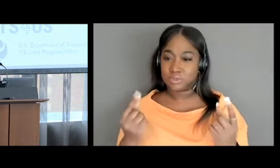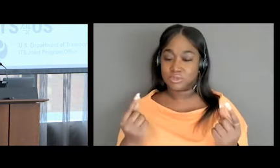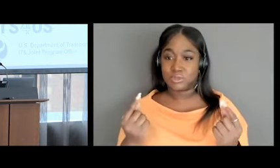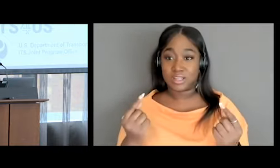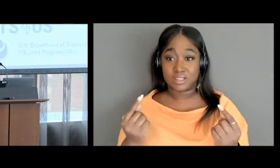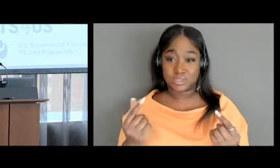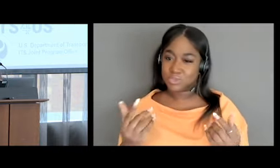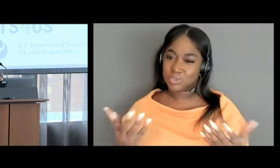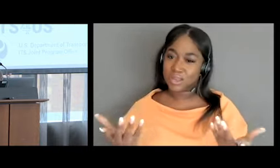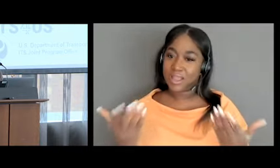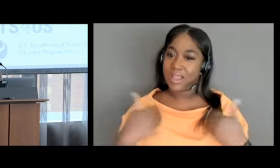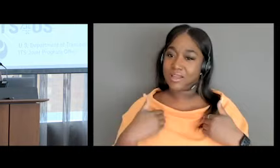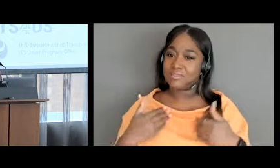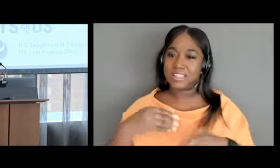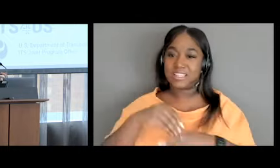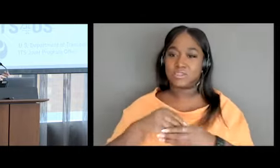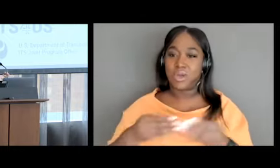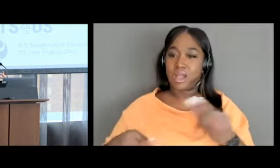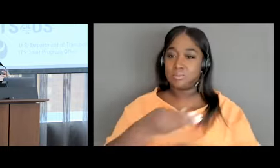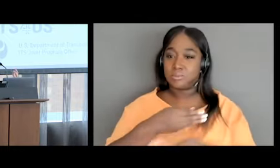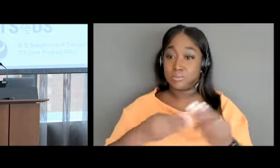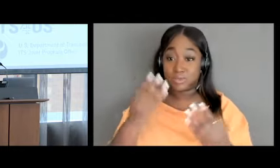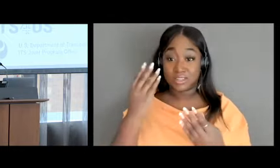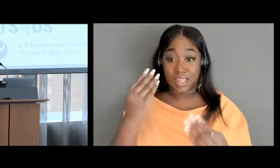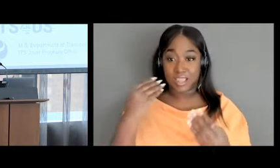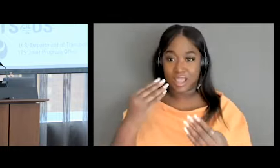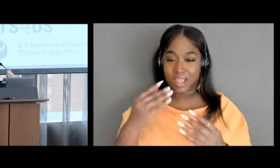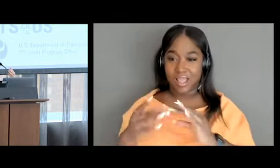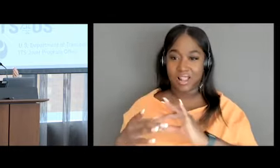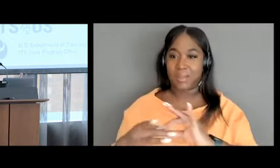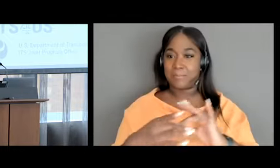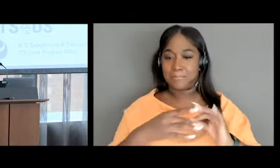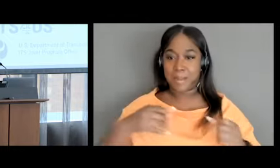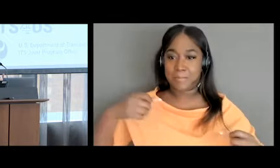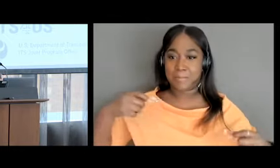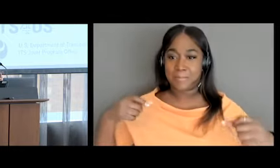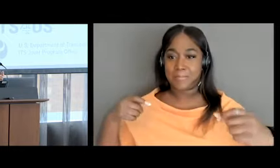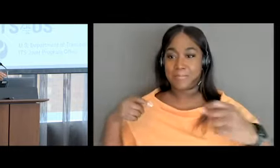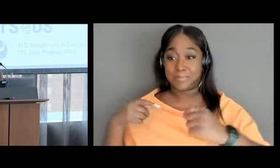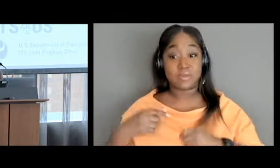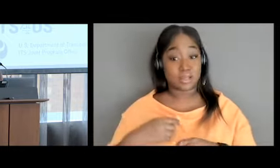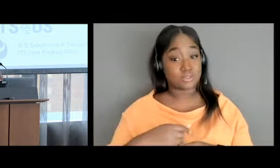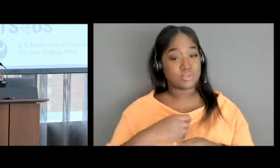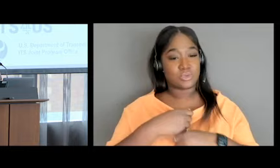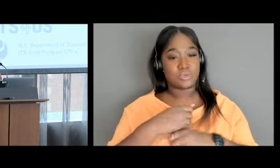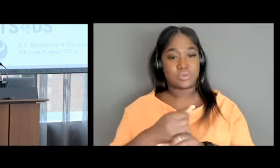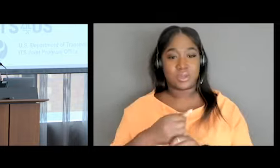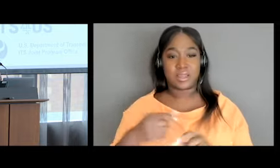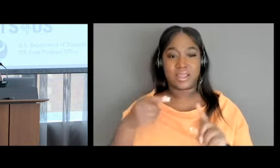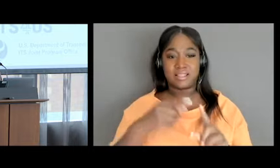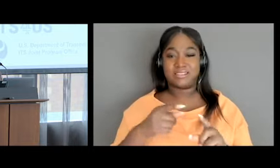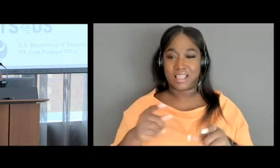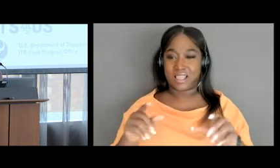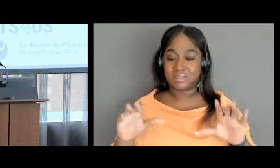work together to create some kind of mass deployment, or the deployment